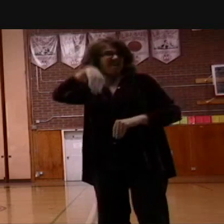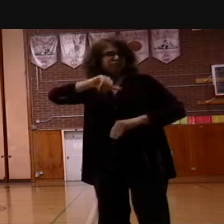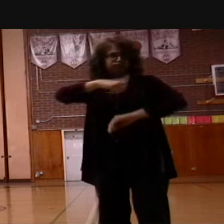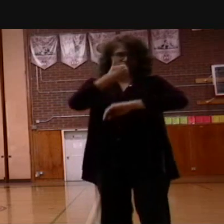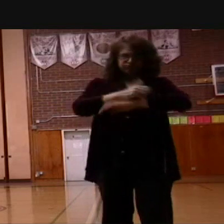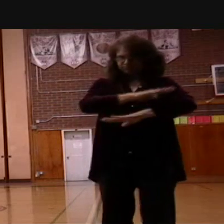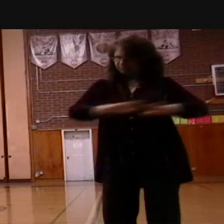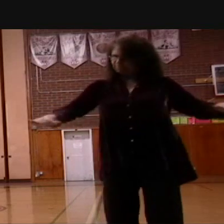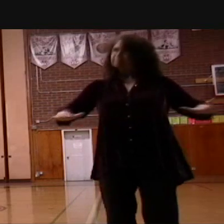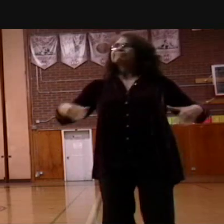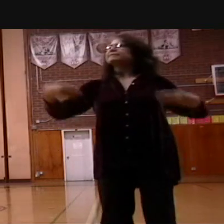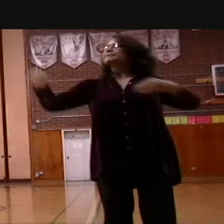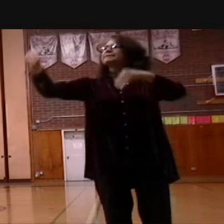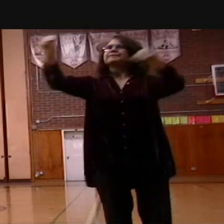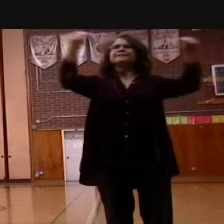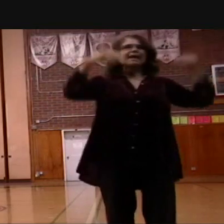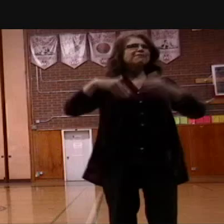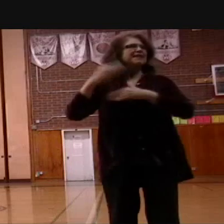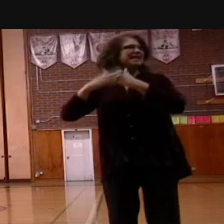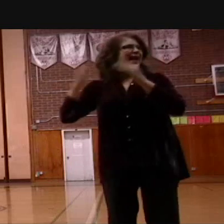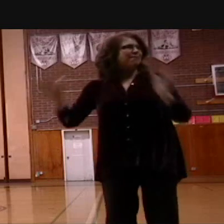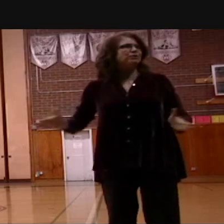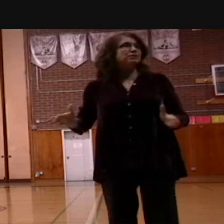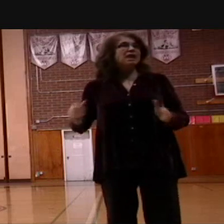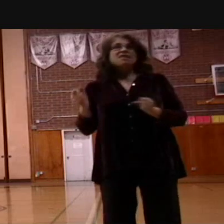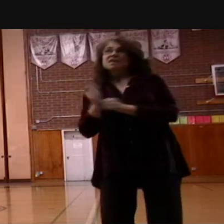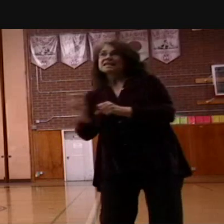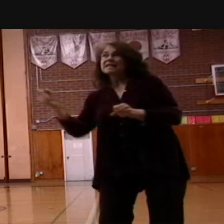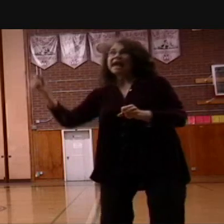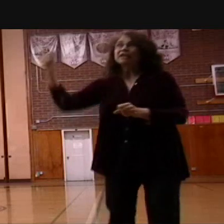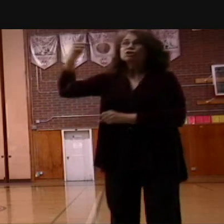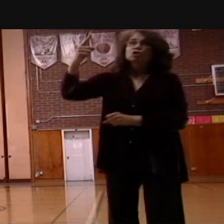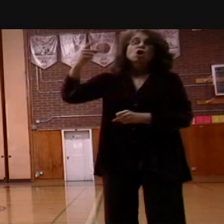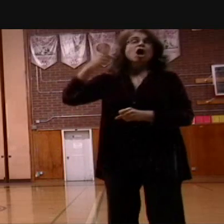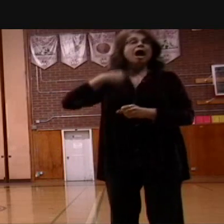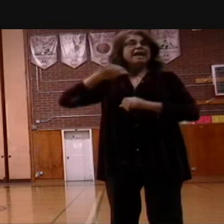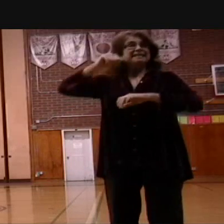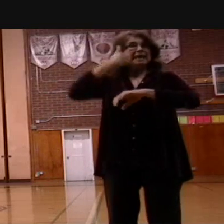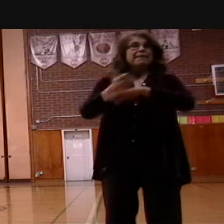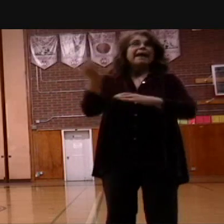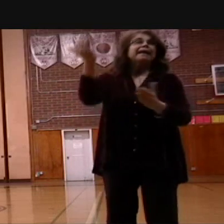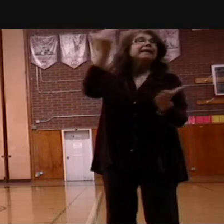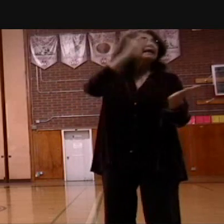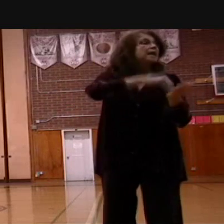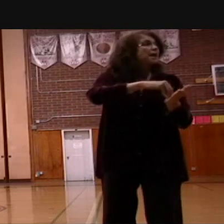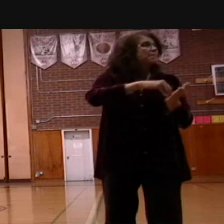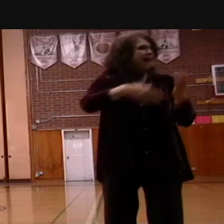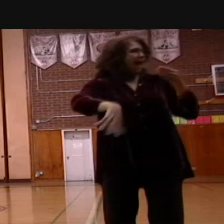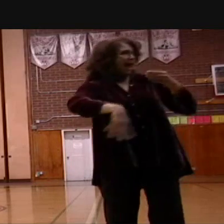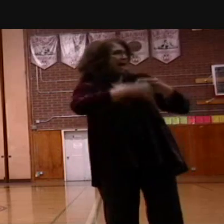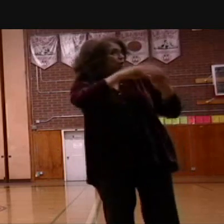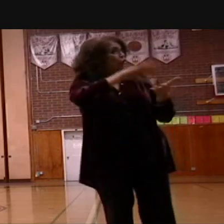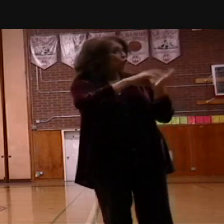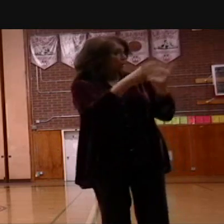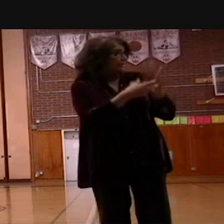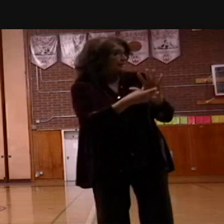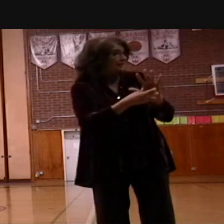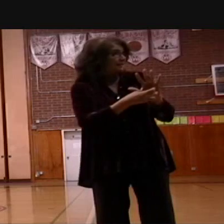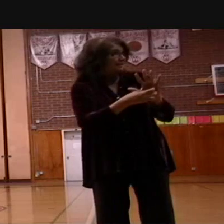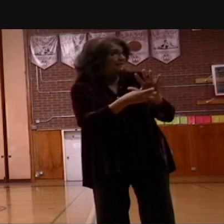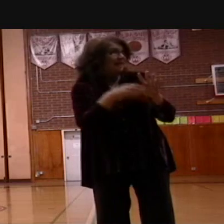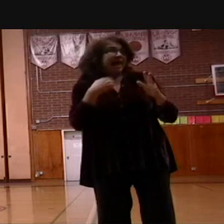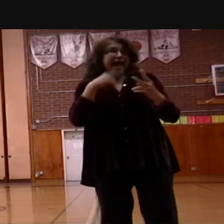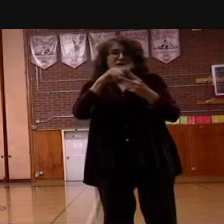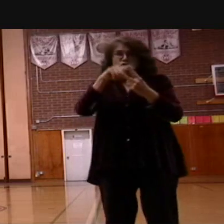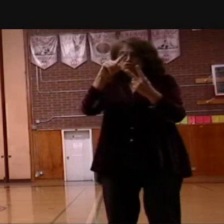I did pretty well. The next year, I set up again and added homemade cookies. Even though I had two products to sell, I didn't make